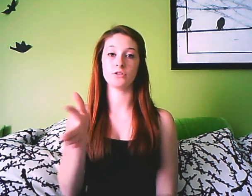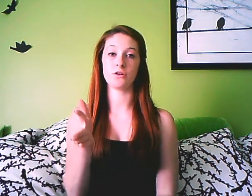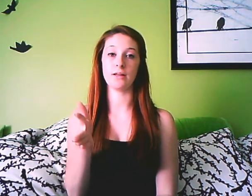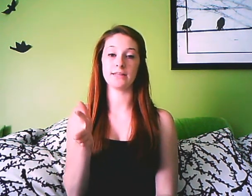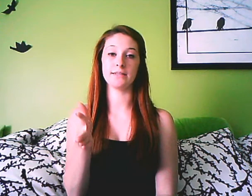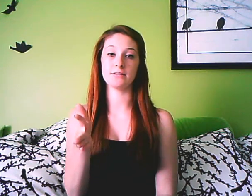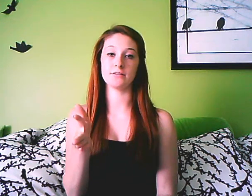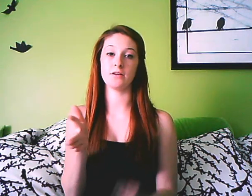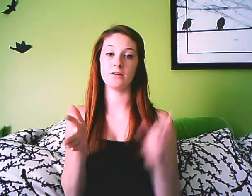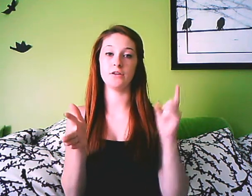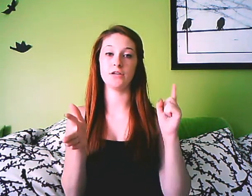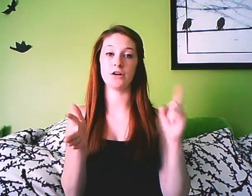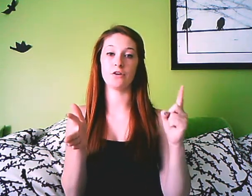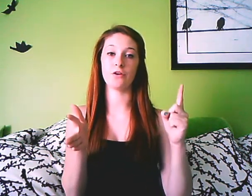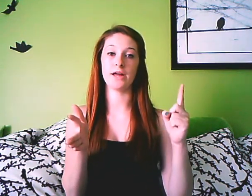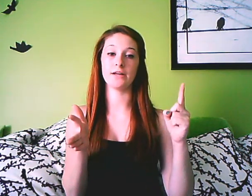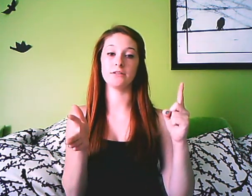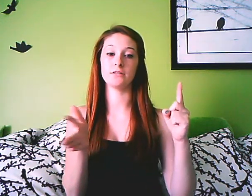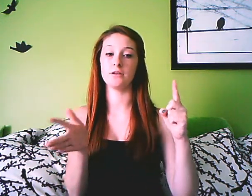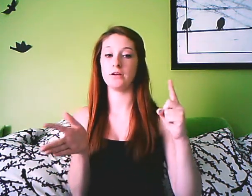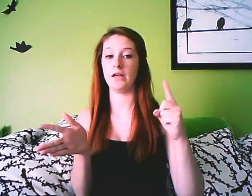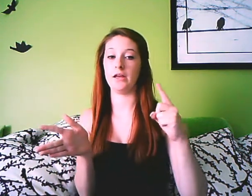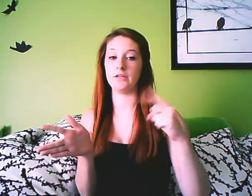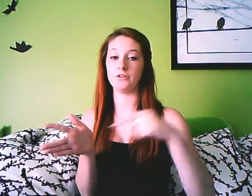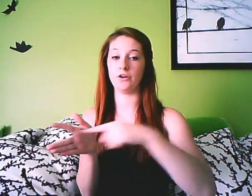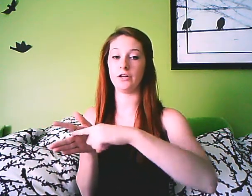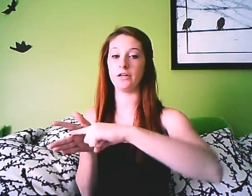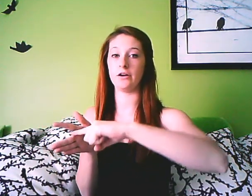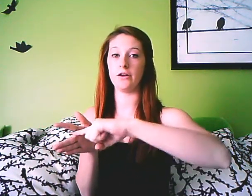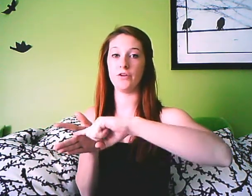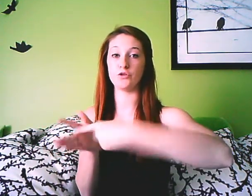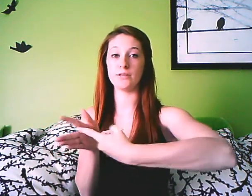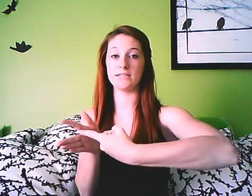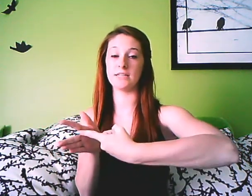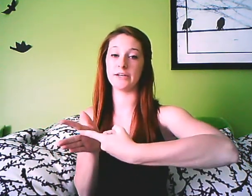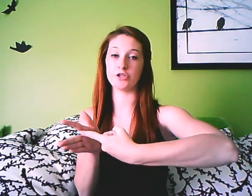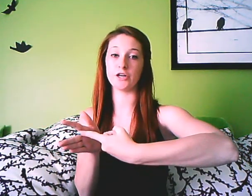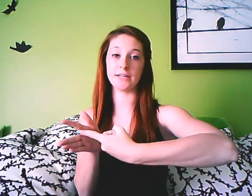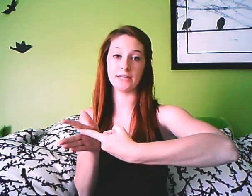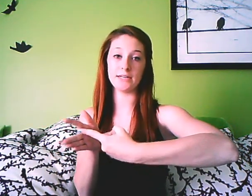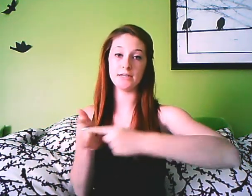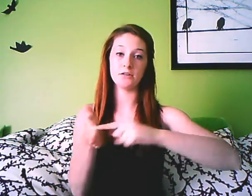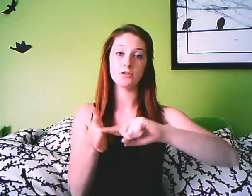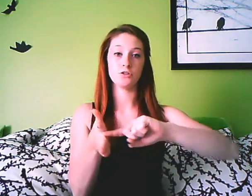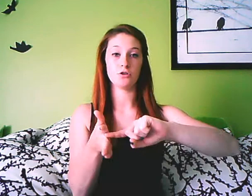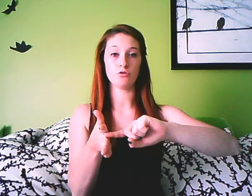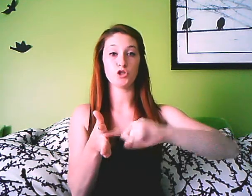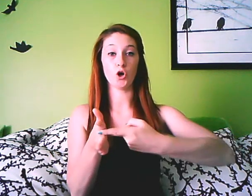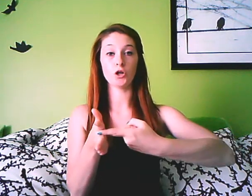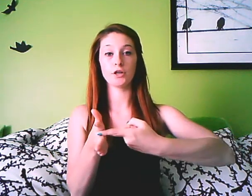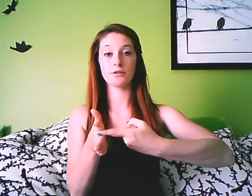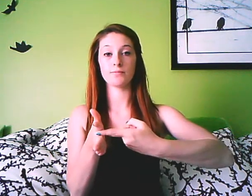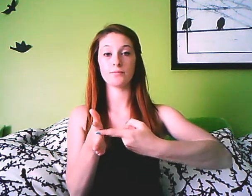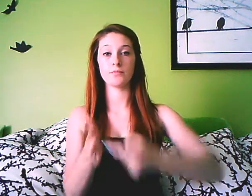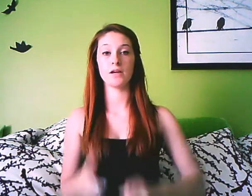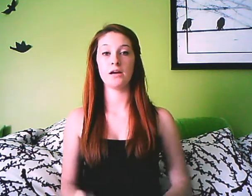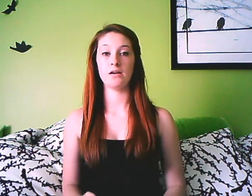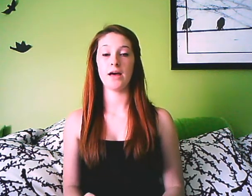horizontal like this, and you take your other hand and insert it here, and then twist it like you're turning the key. So start.